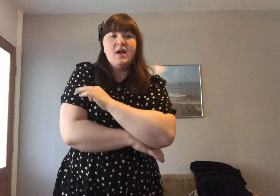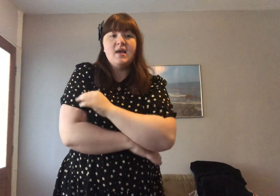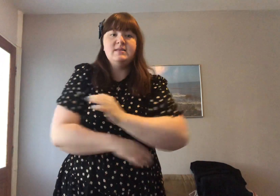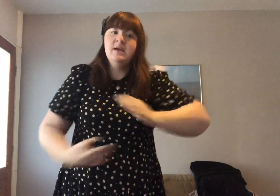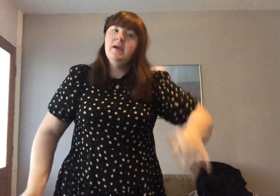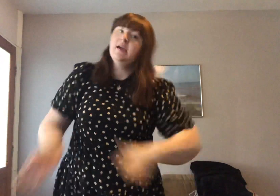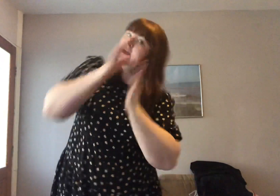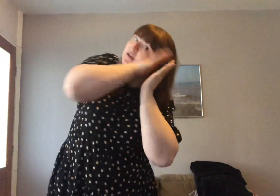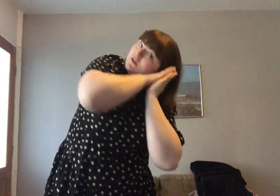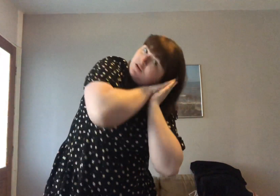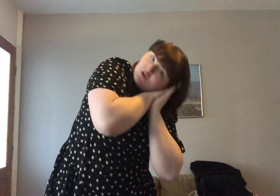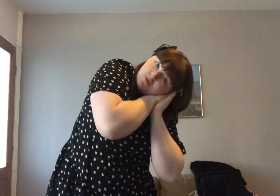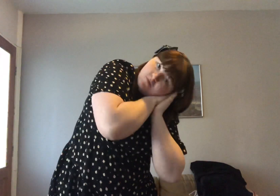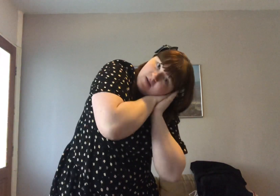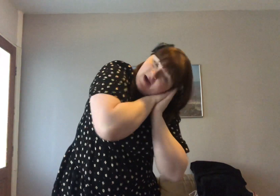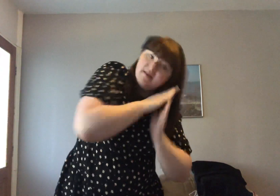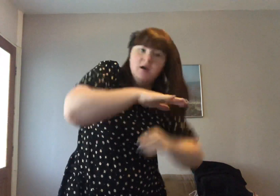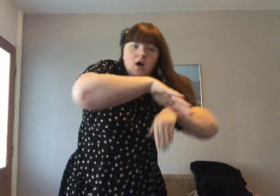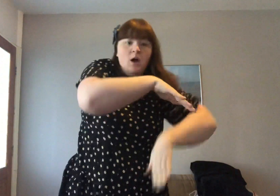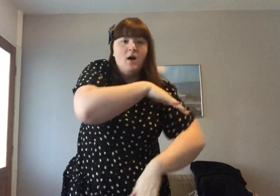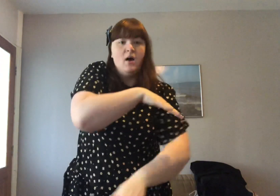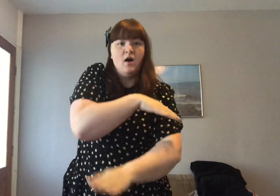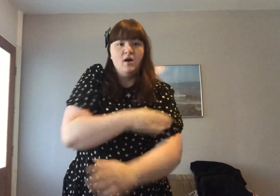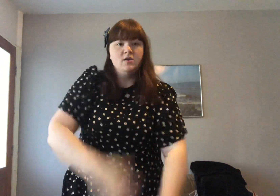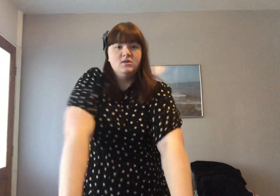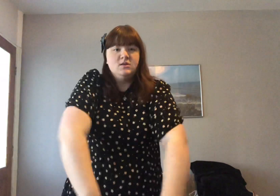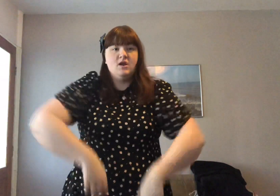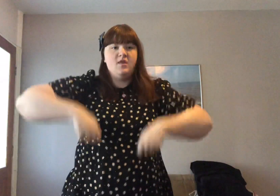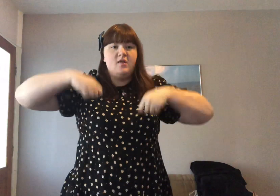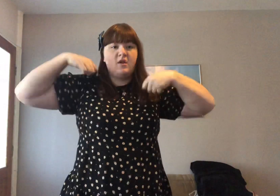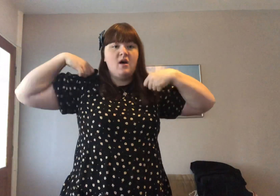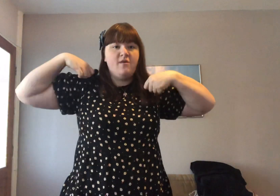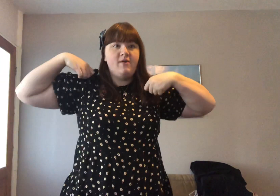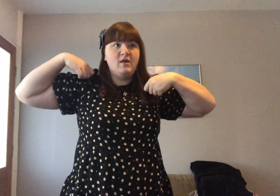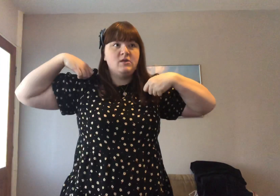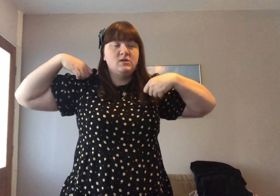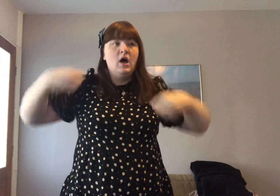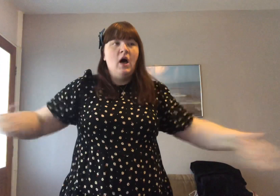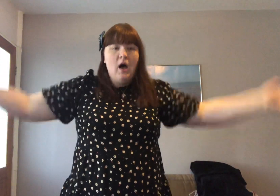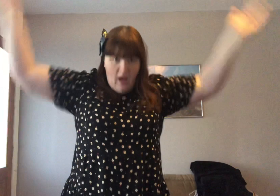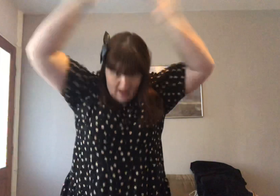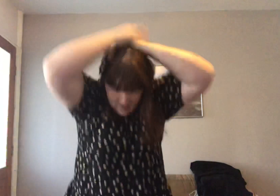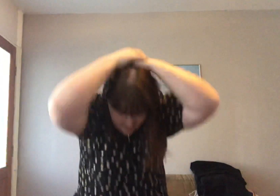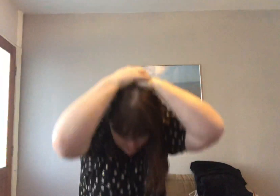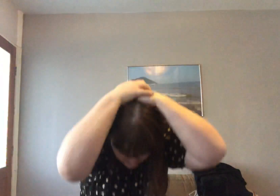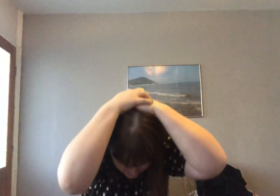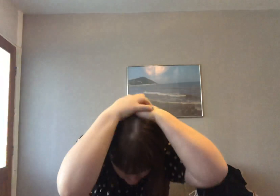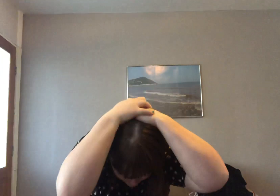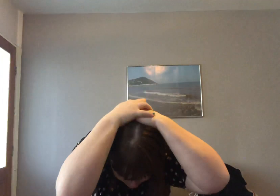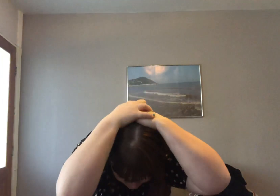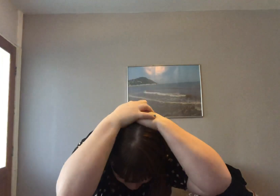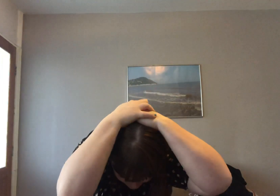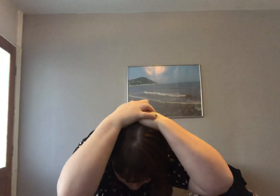upstairs. Into bed. Under the covers. Hide!